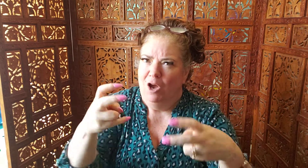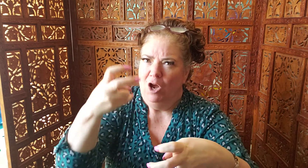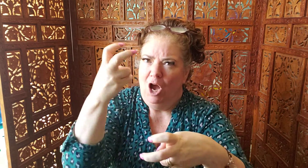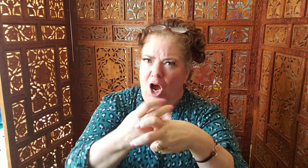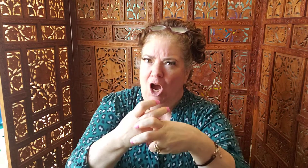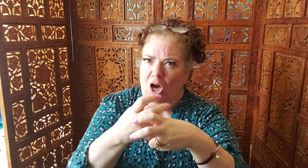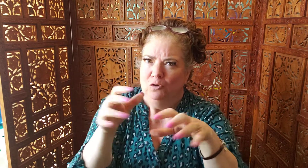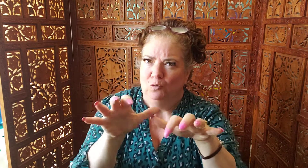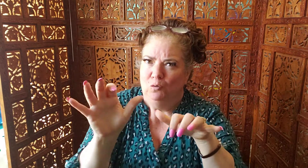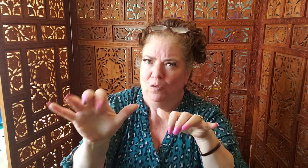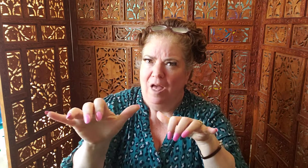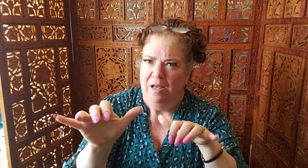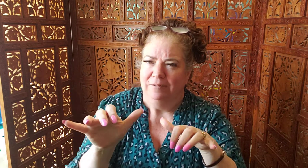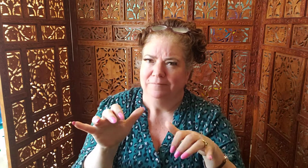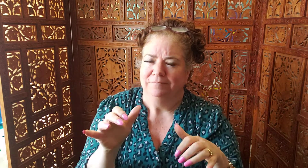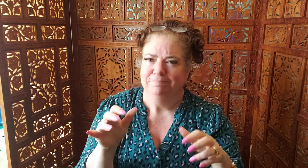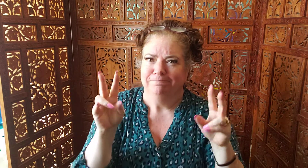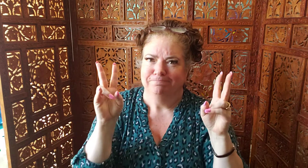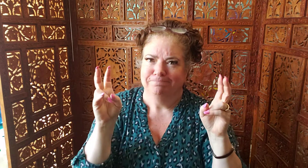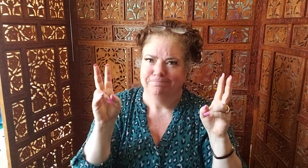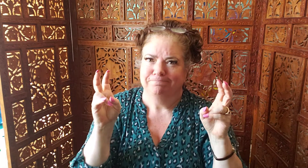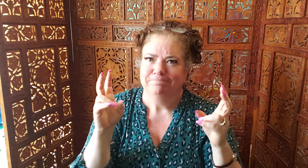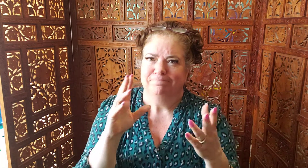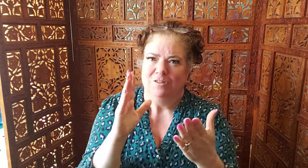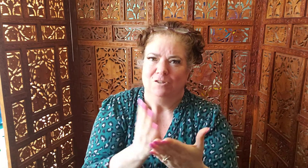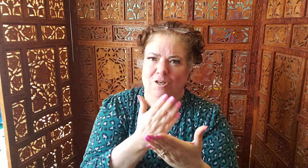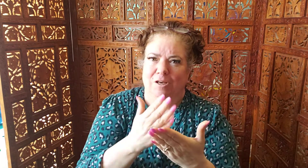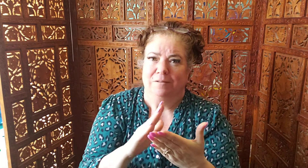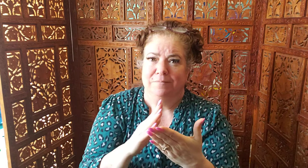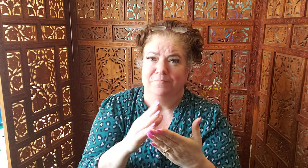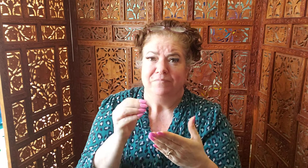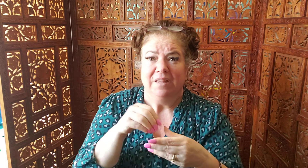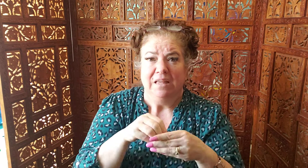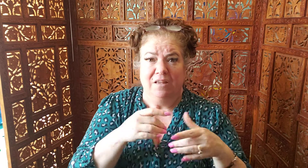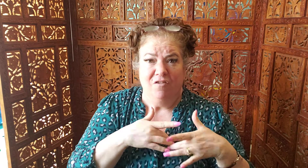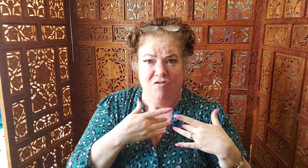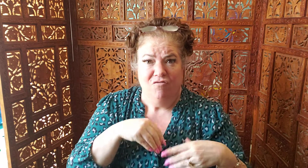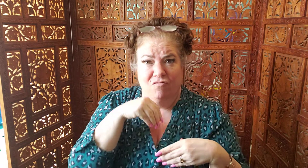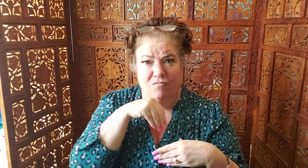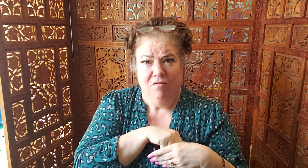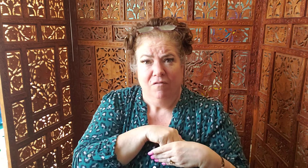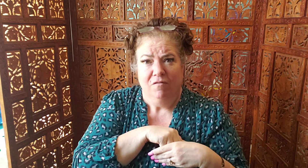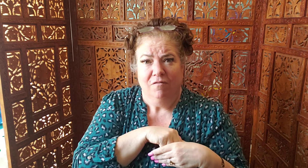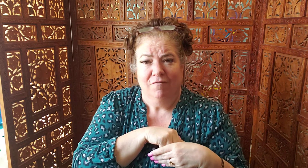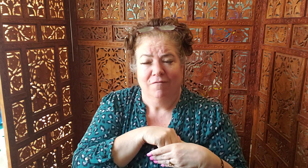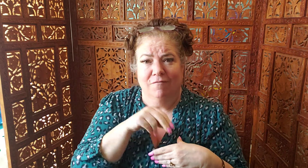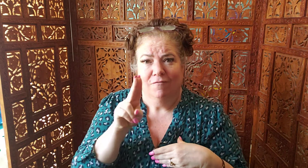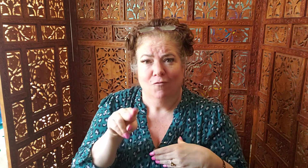In the heart of little old New York, you'll find